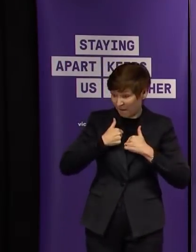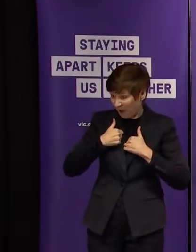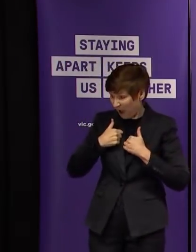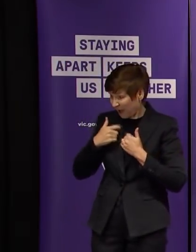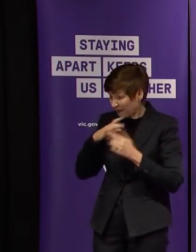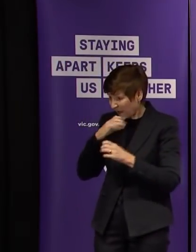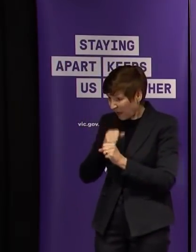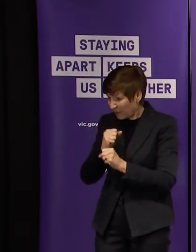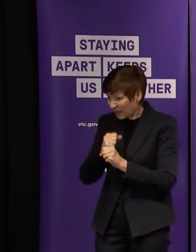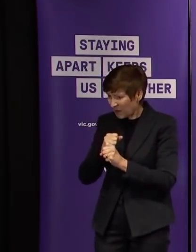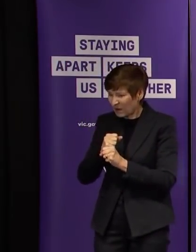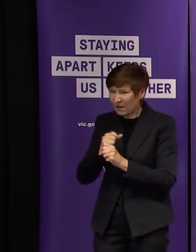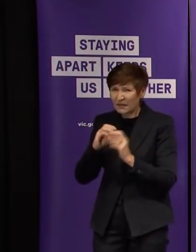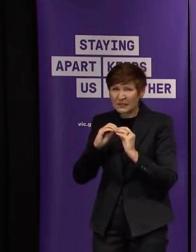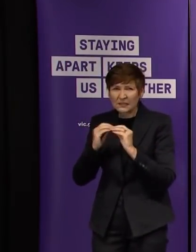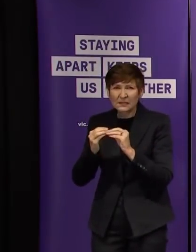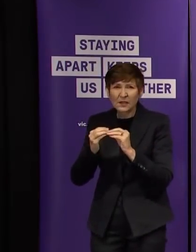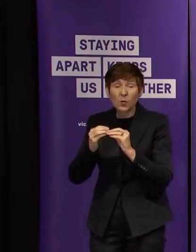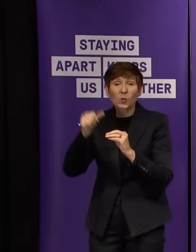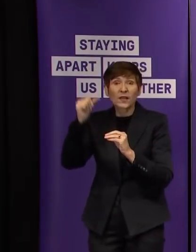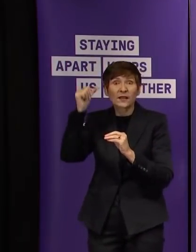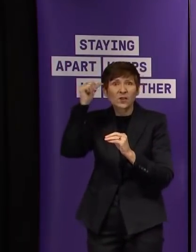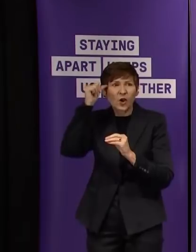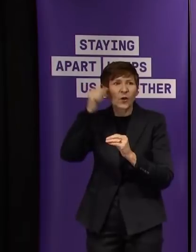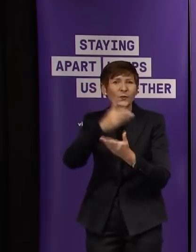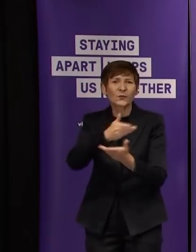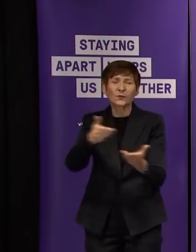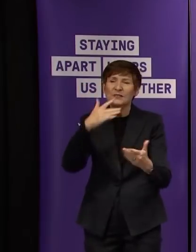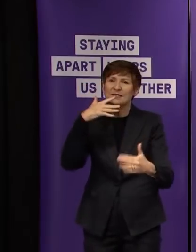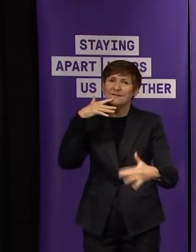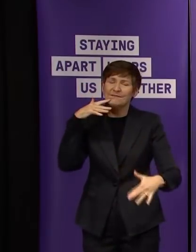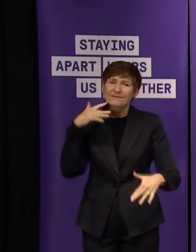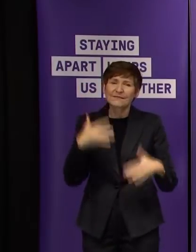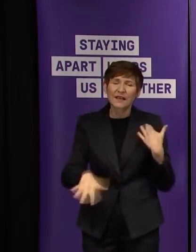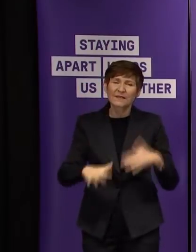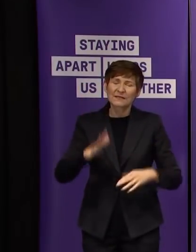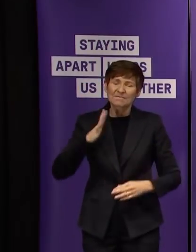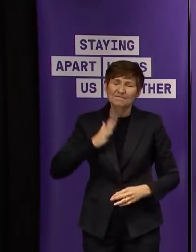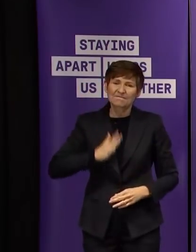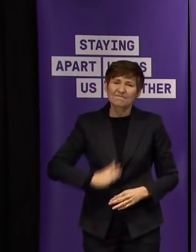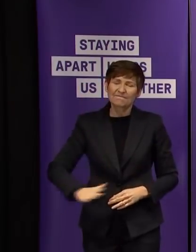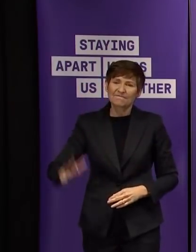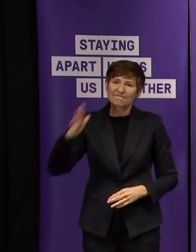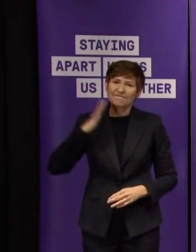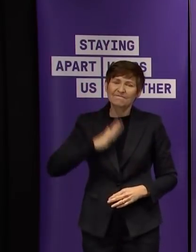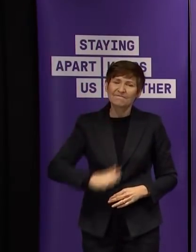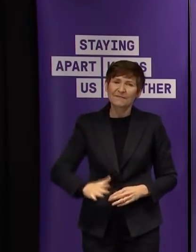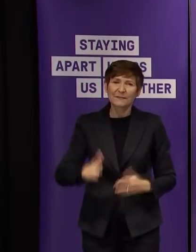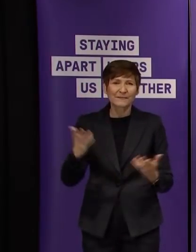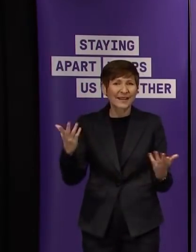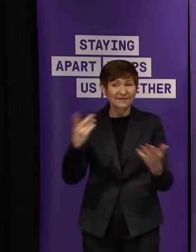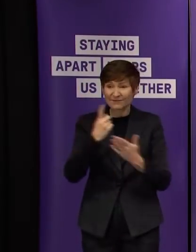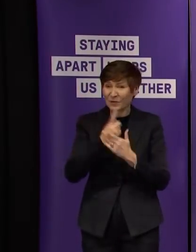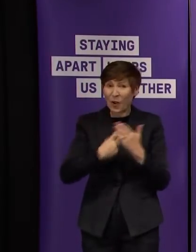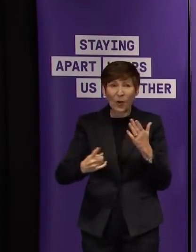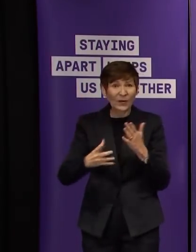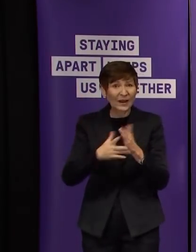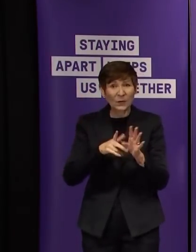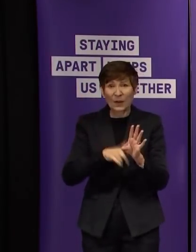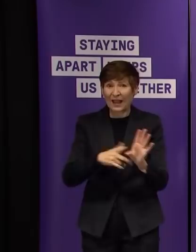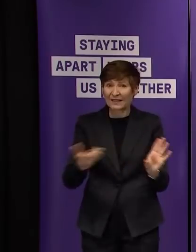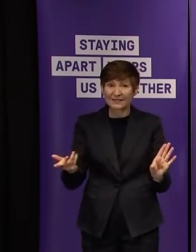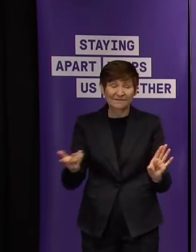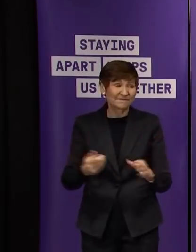that this will cause pain. It absolutely will, but it's the only option that we have. Will there be more consider financial support for